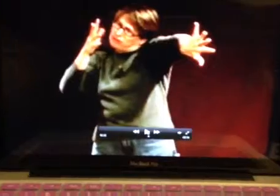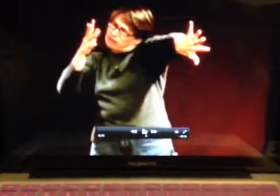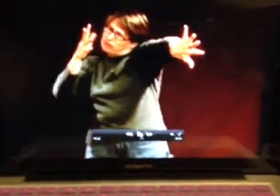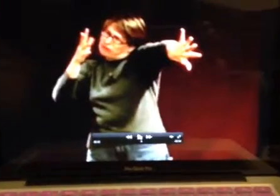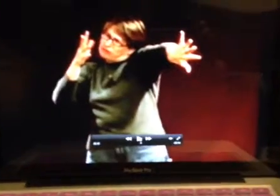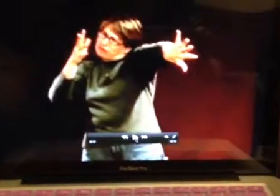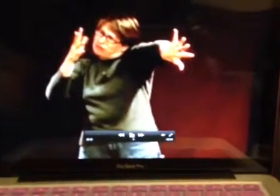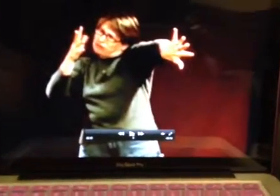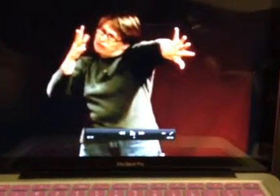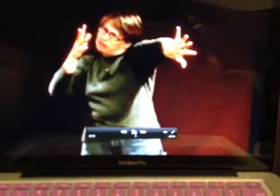So